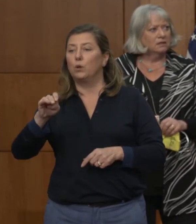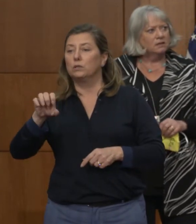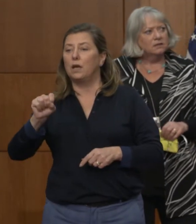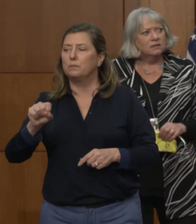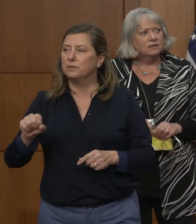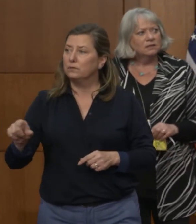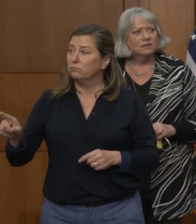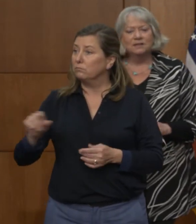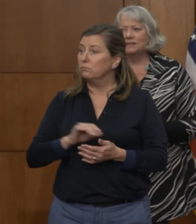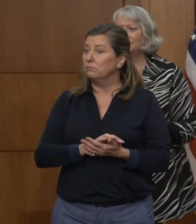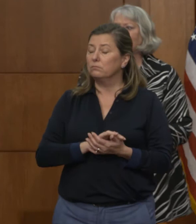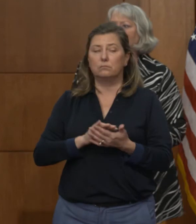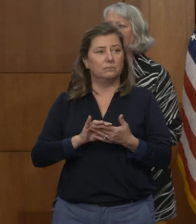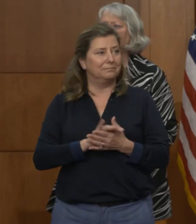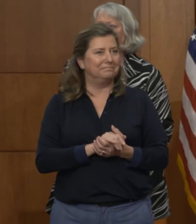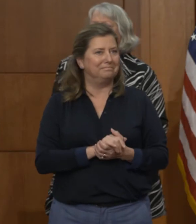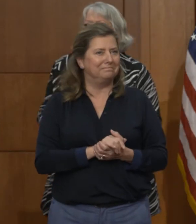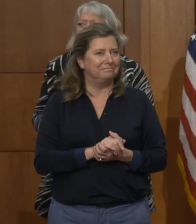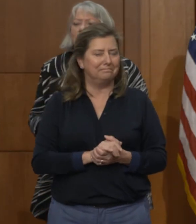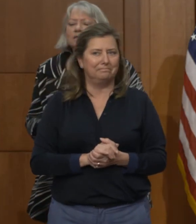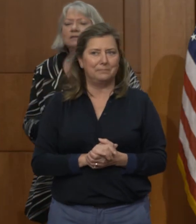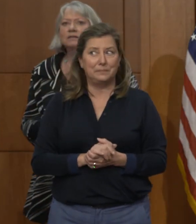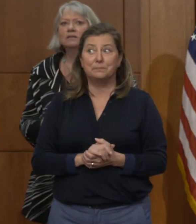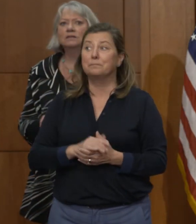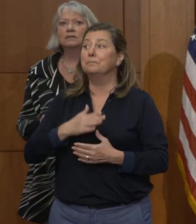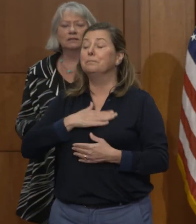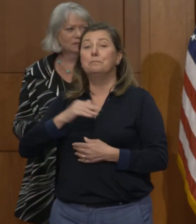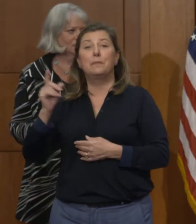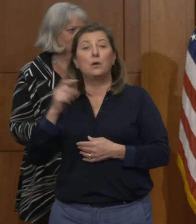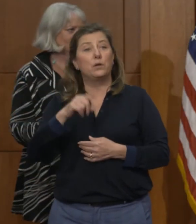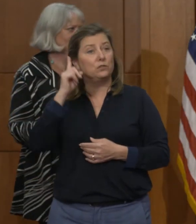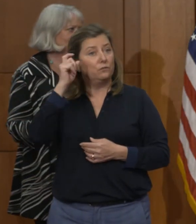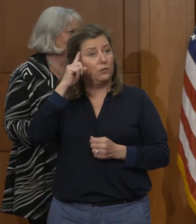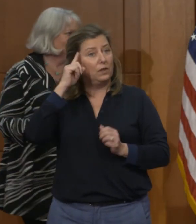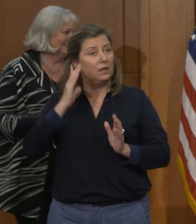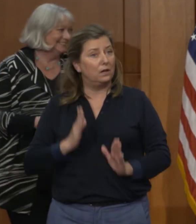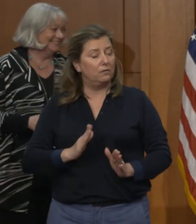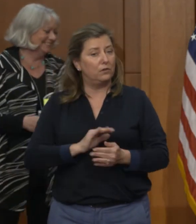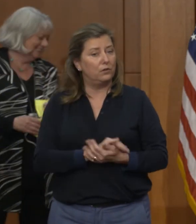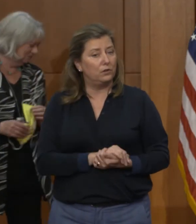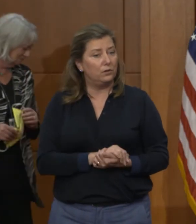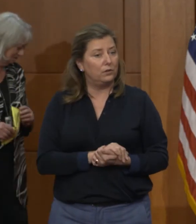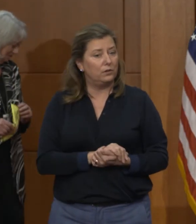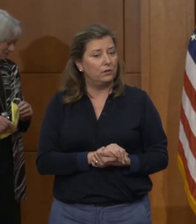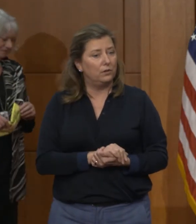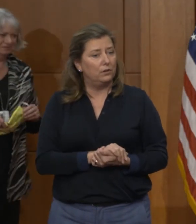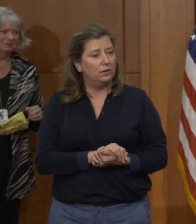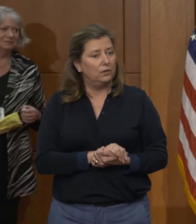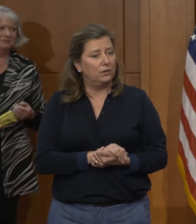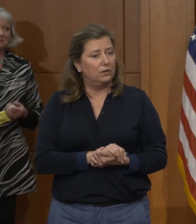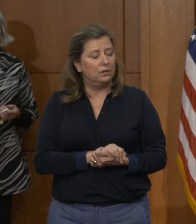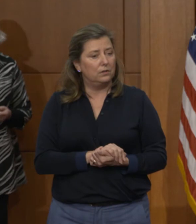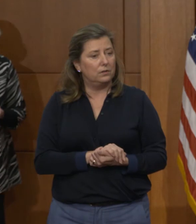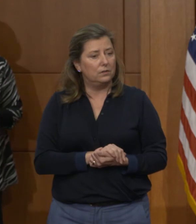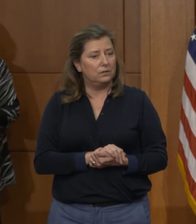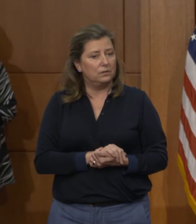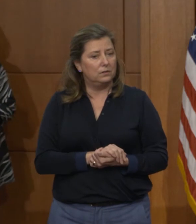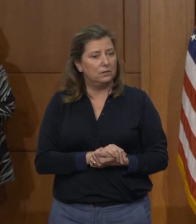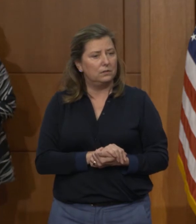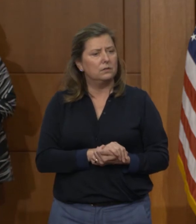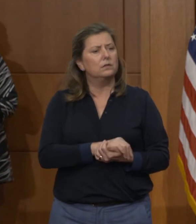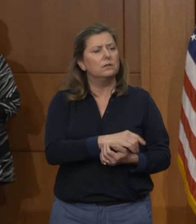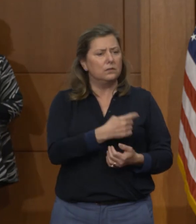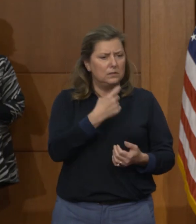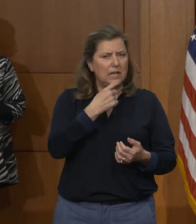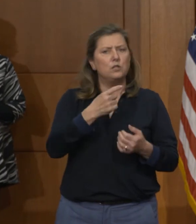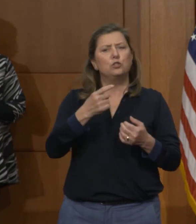Can Melissa? Hi, my question is for Governor Northam. You talked about coordinating with Maryland